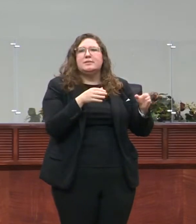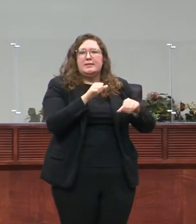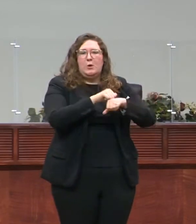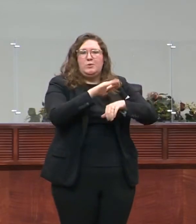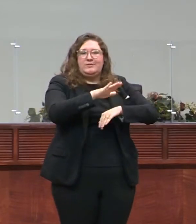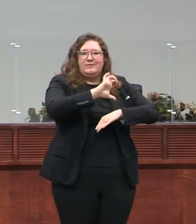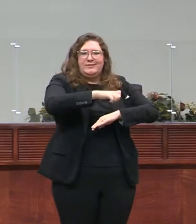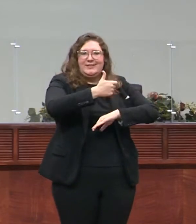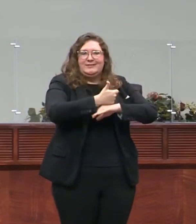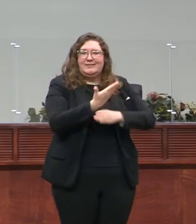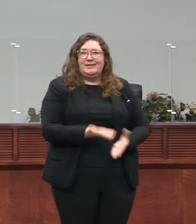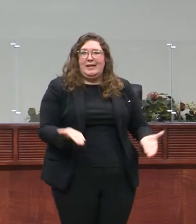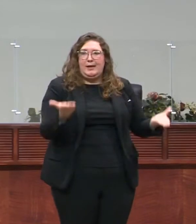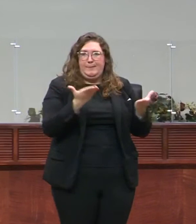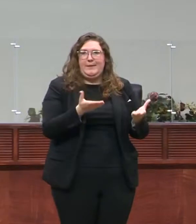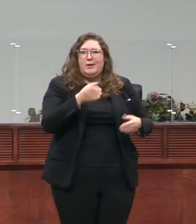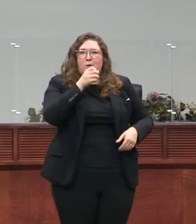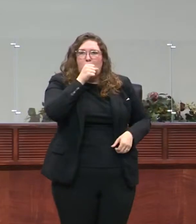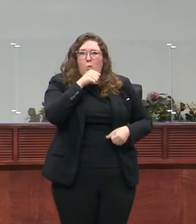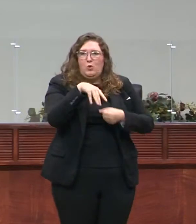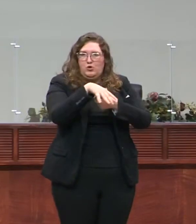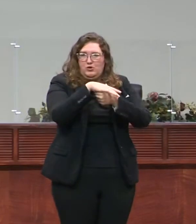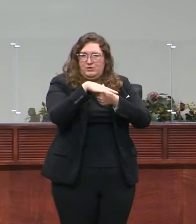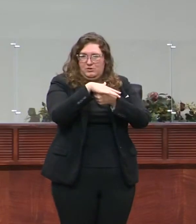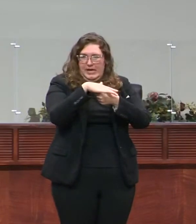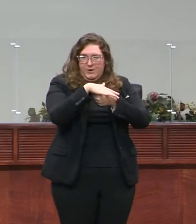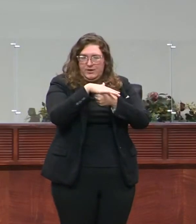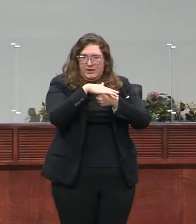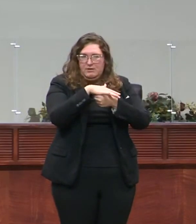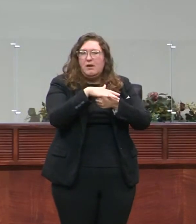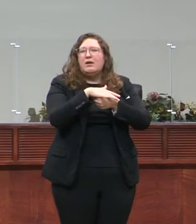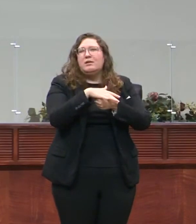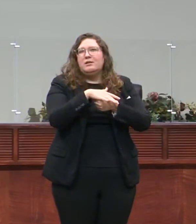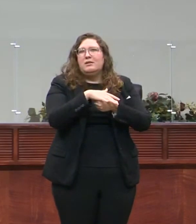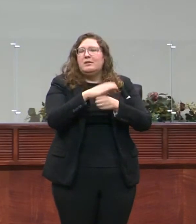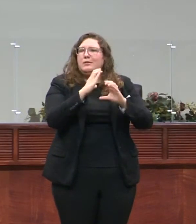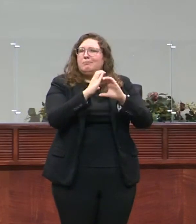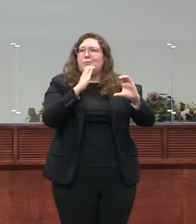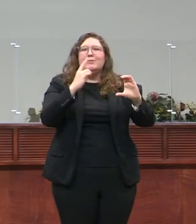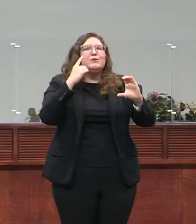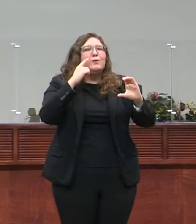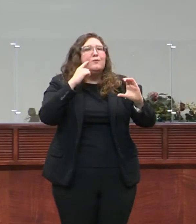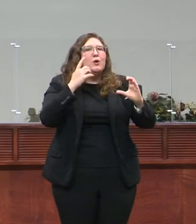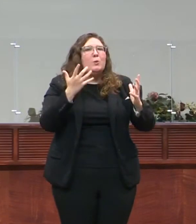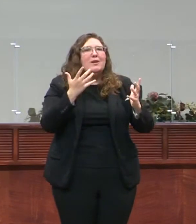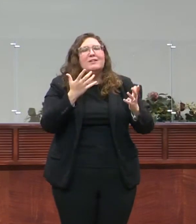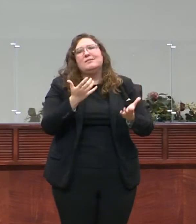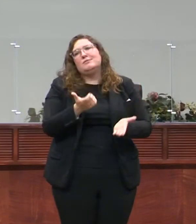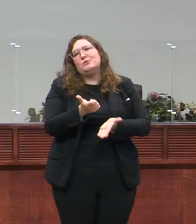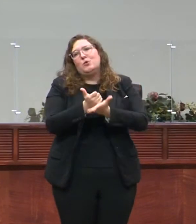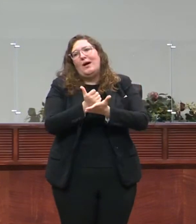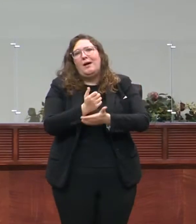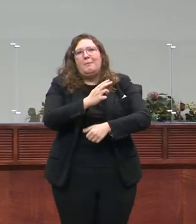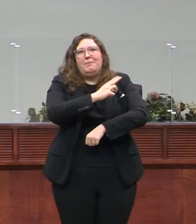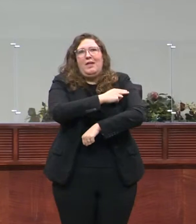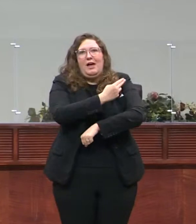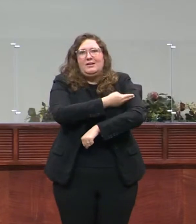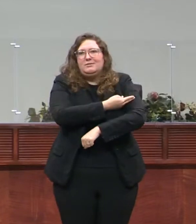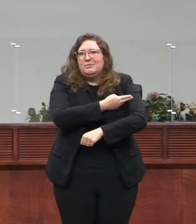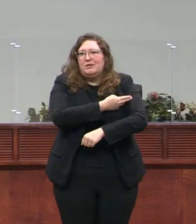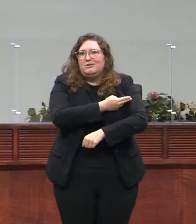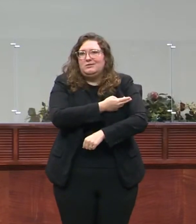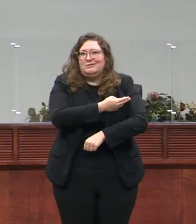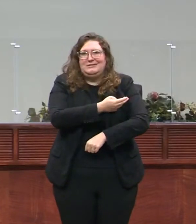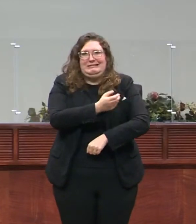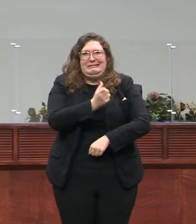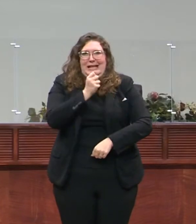here within the Orange County area to provide some relief to hospitals and or